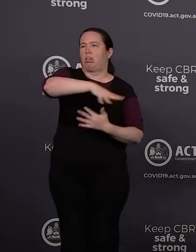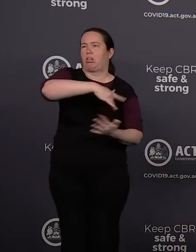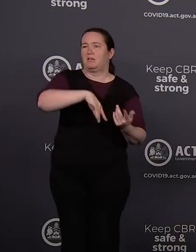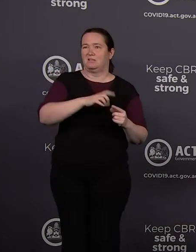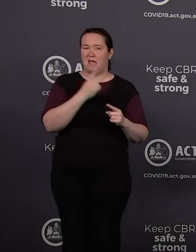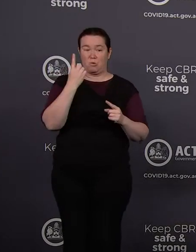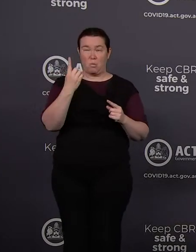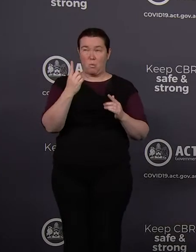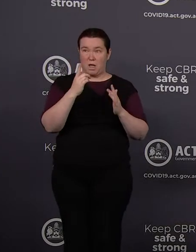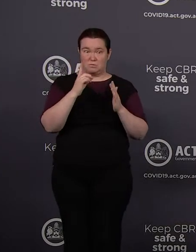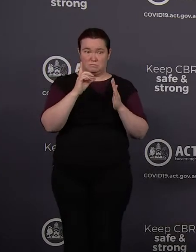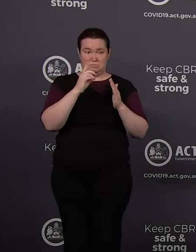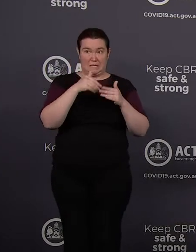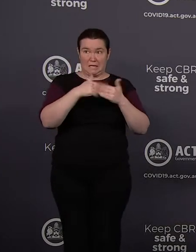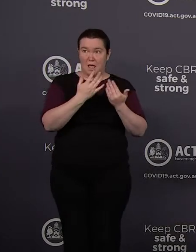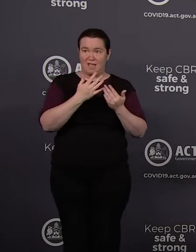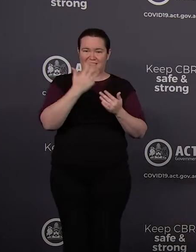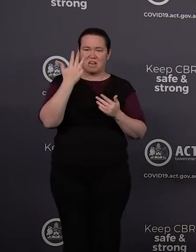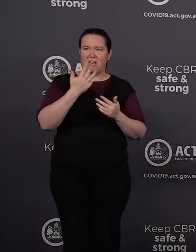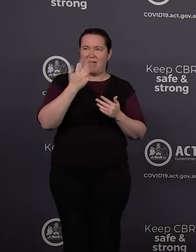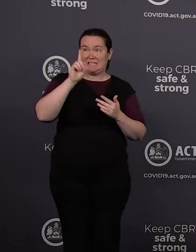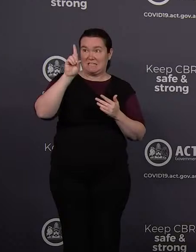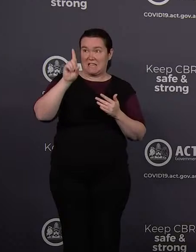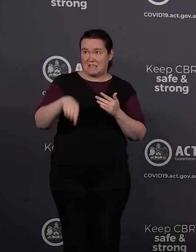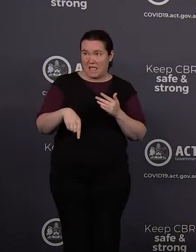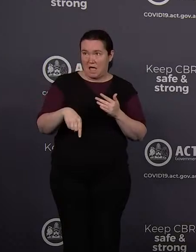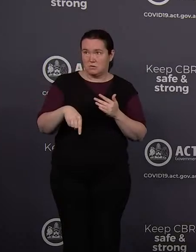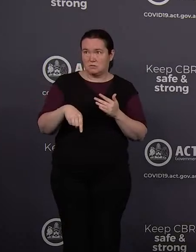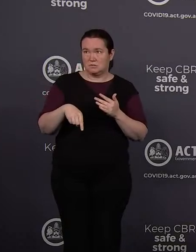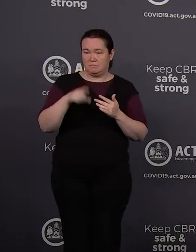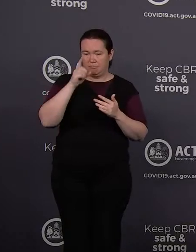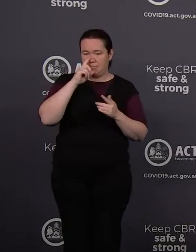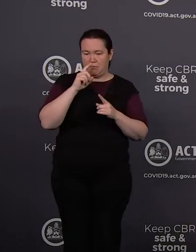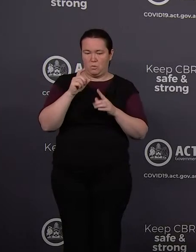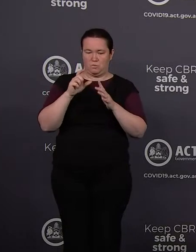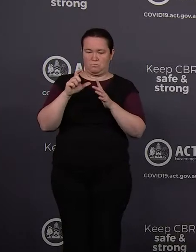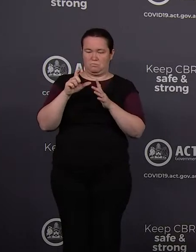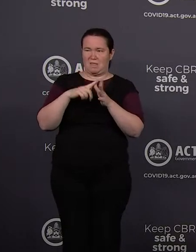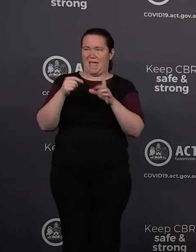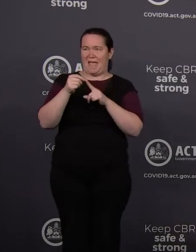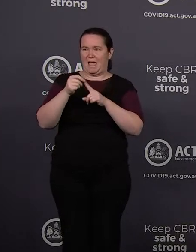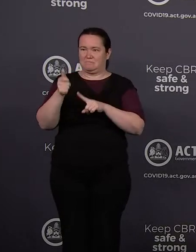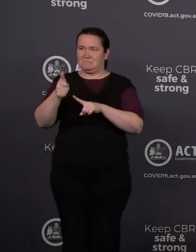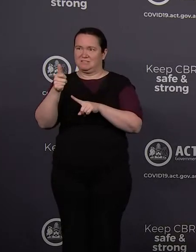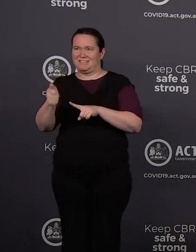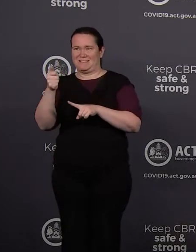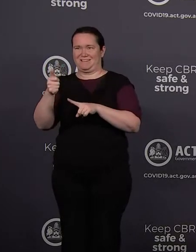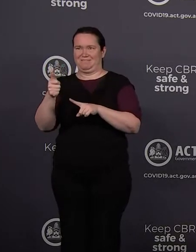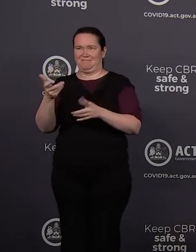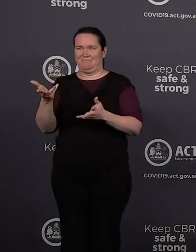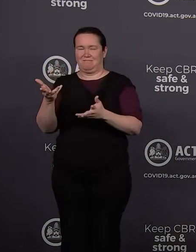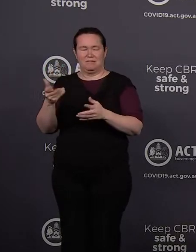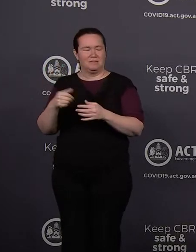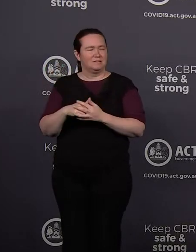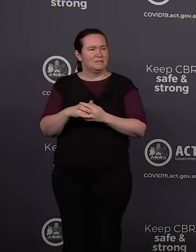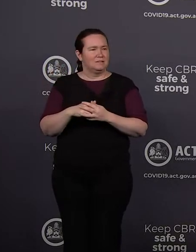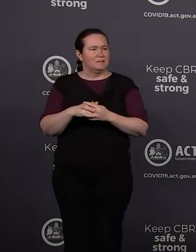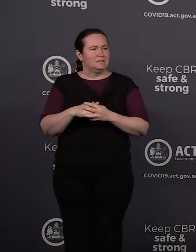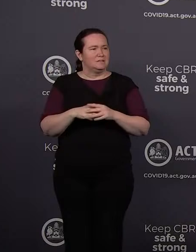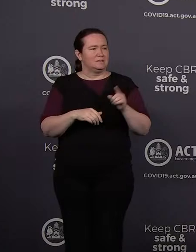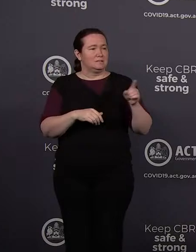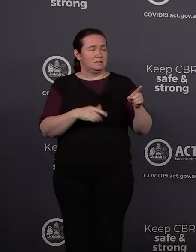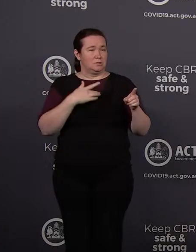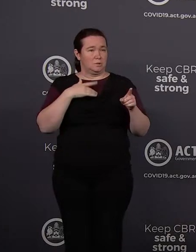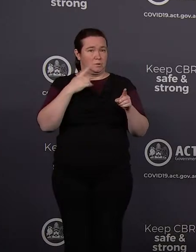one day there were 19,000 check-ins at a particular hardware store. Have you seen any cases connected to those